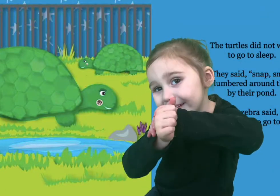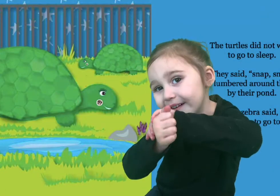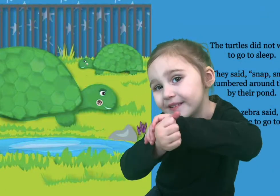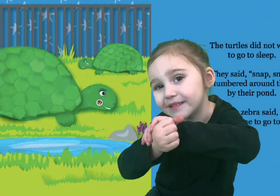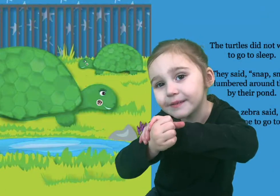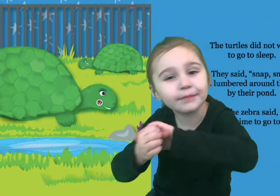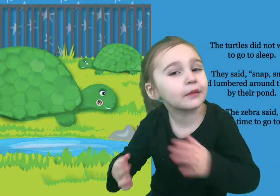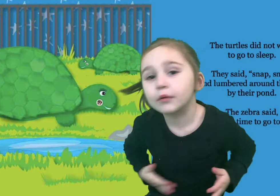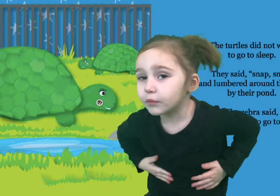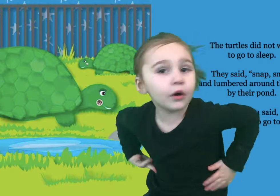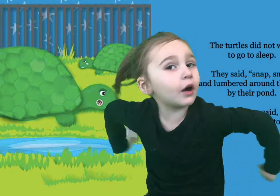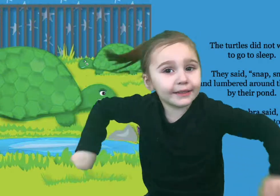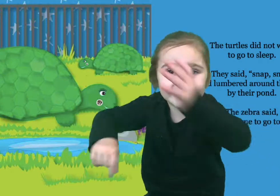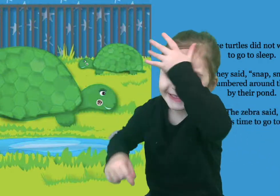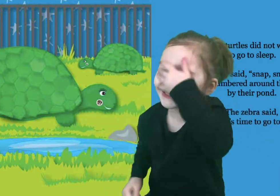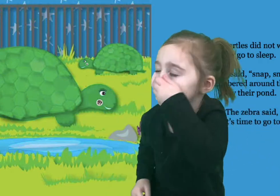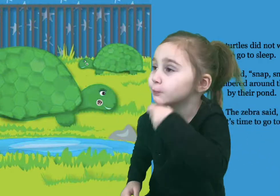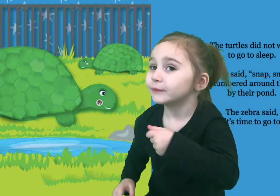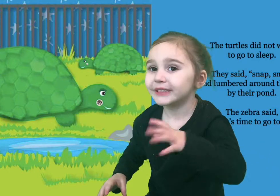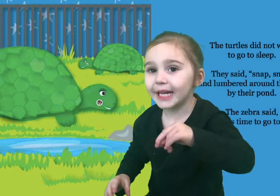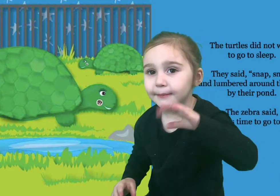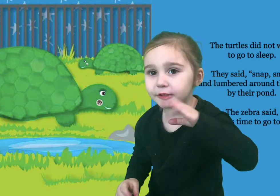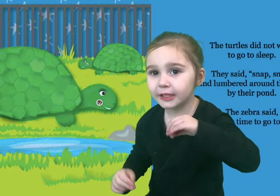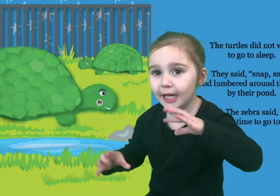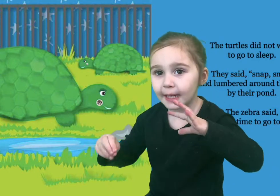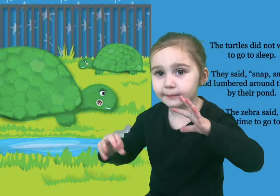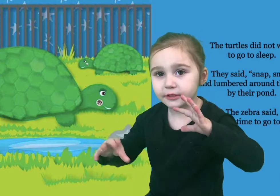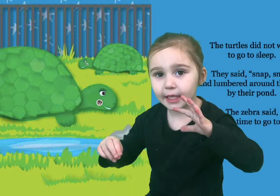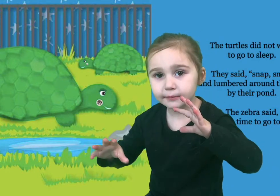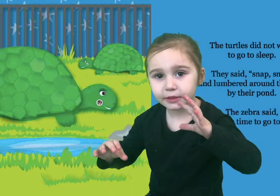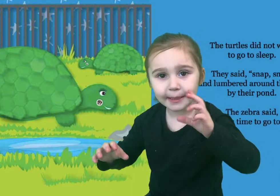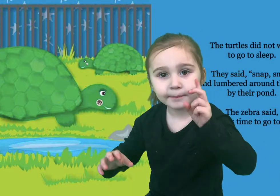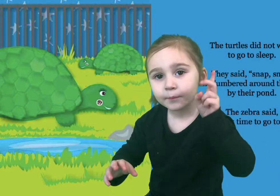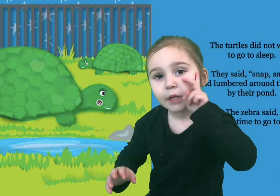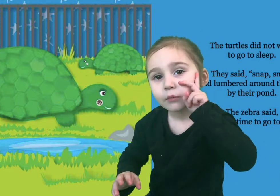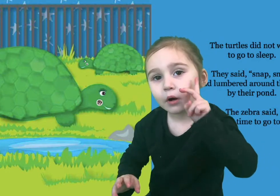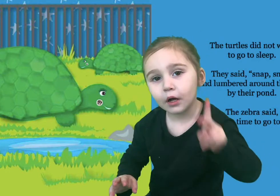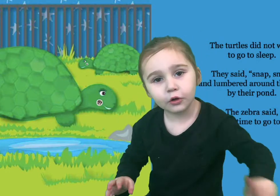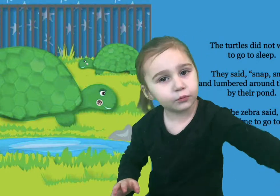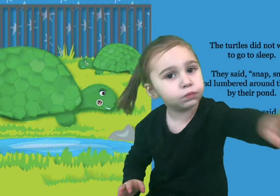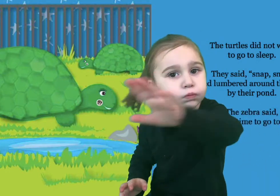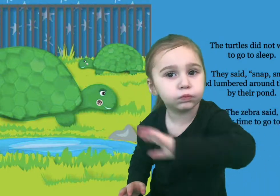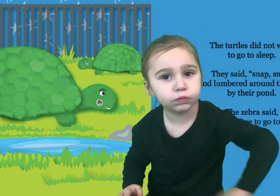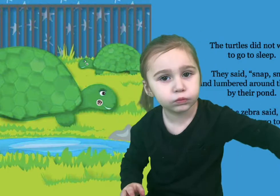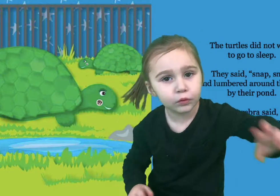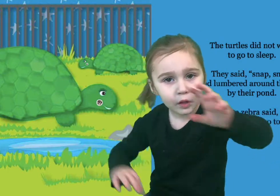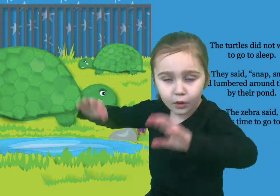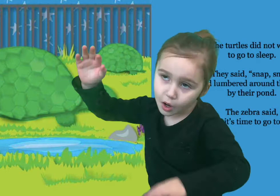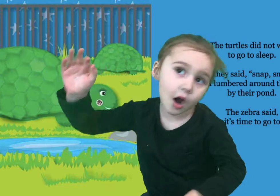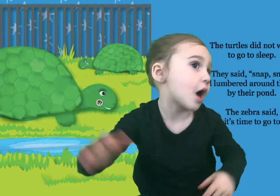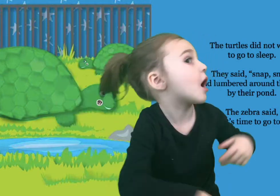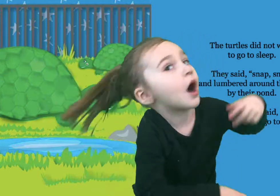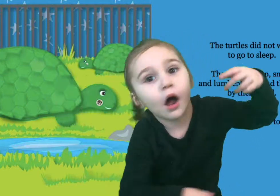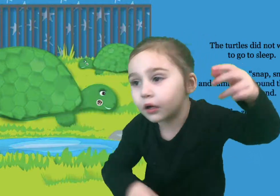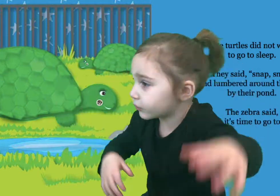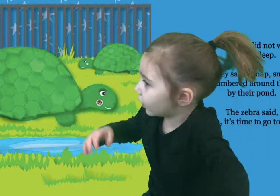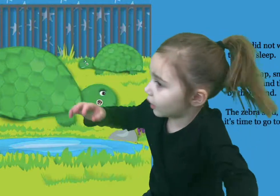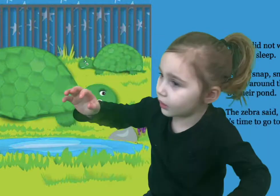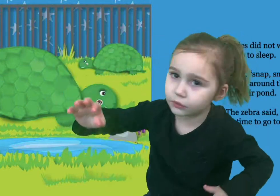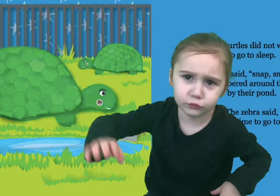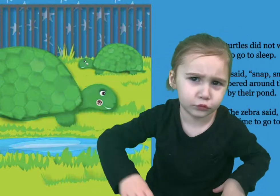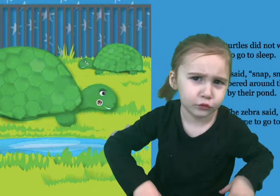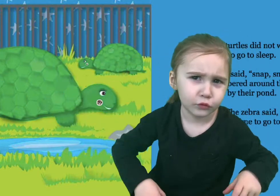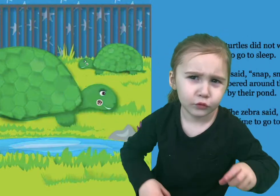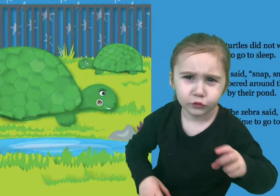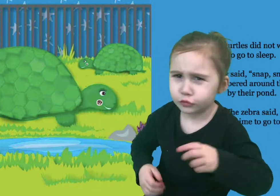The turtles did not want to go to sleep. They said, Snap, snap, and lumbered around the yard by their pond.